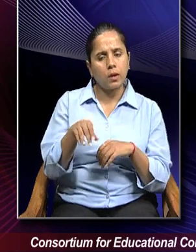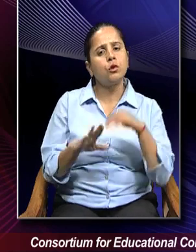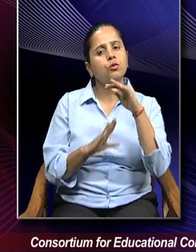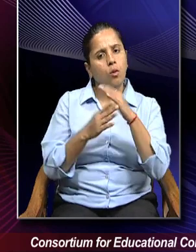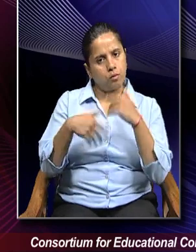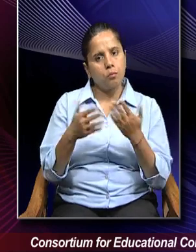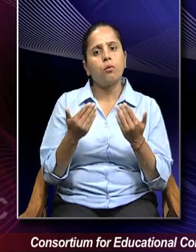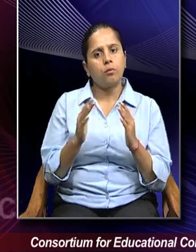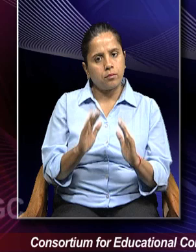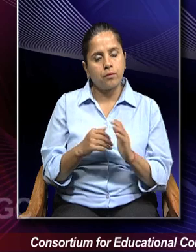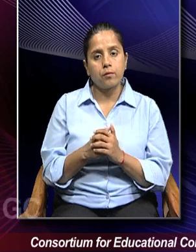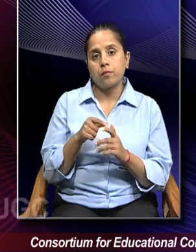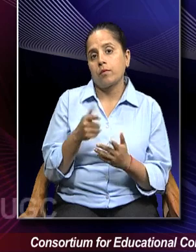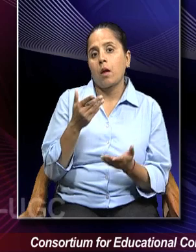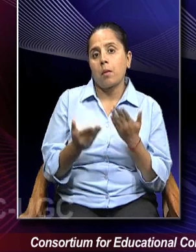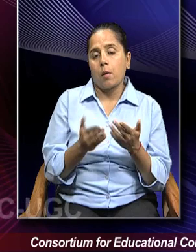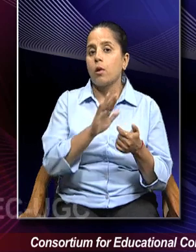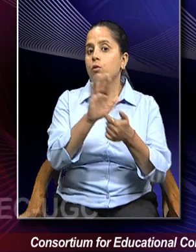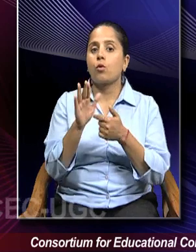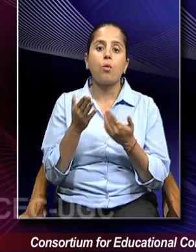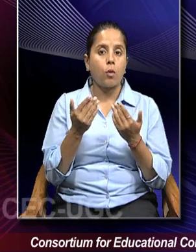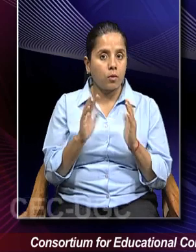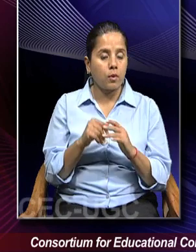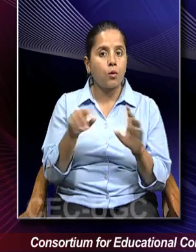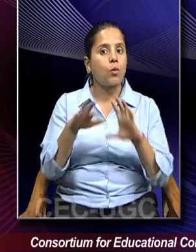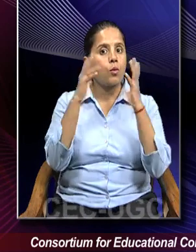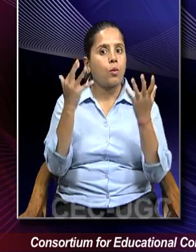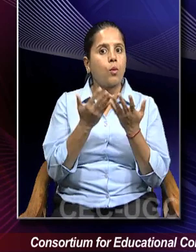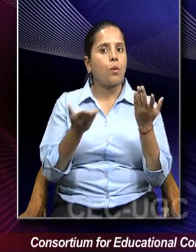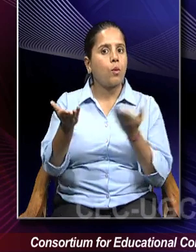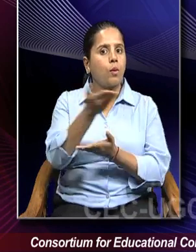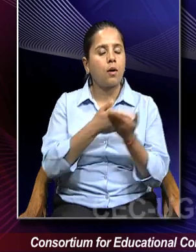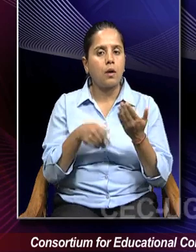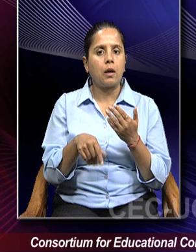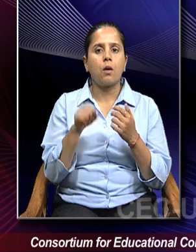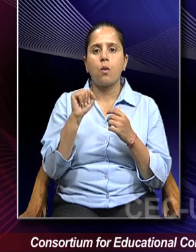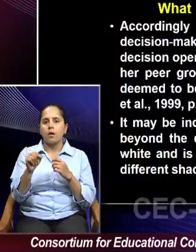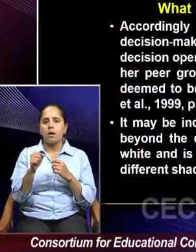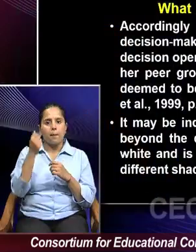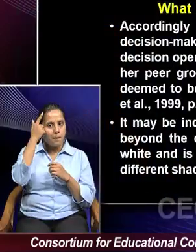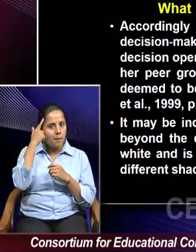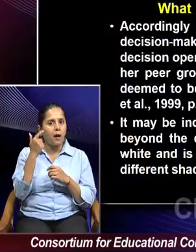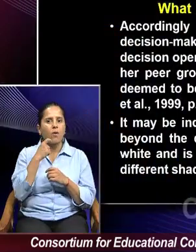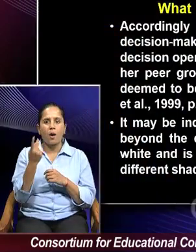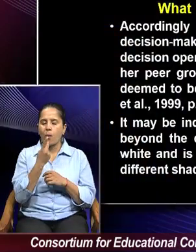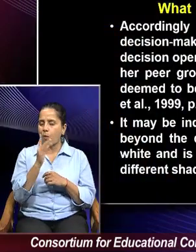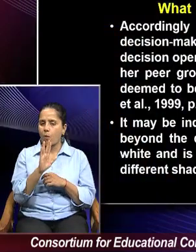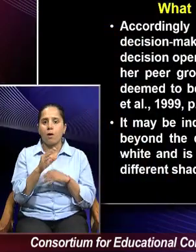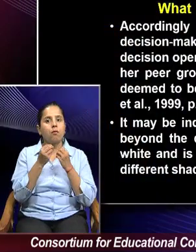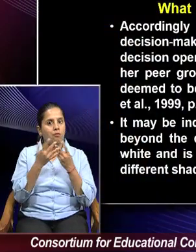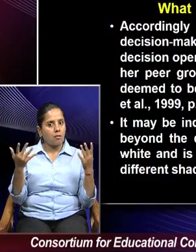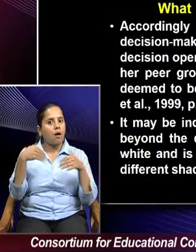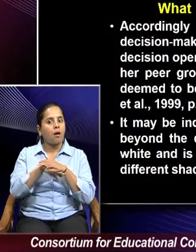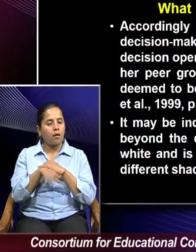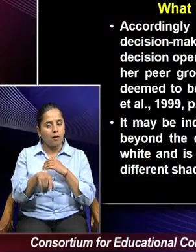you. And it may be indicated here that the world is beyond the dichotomy of black and white, and it is full of